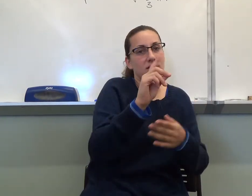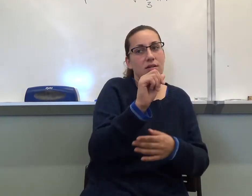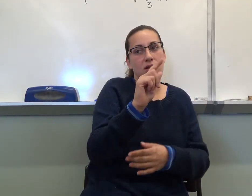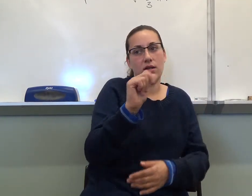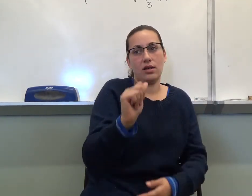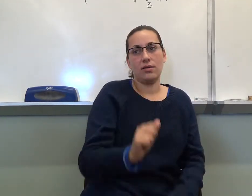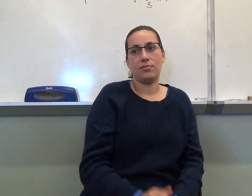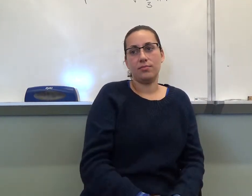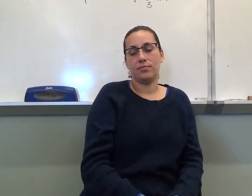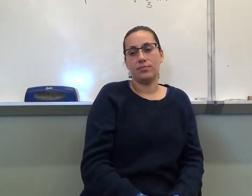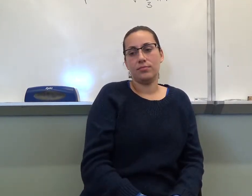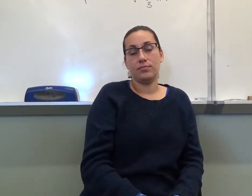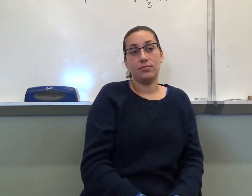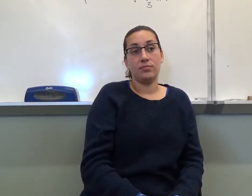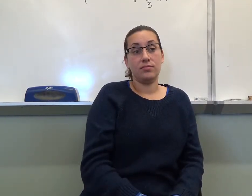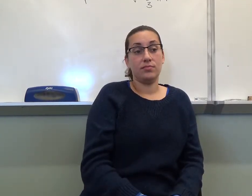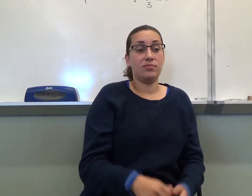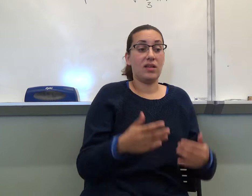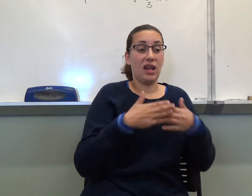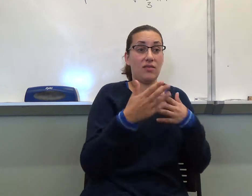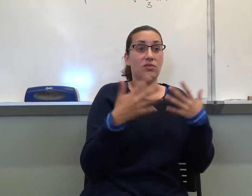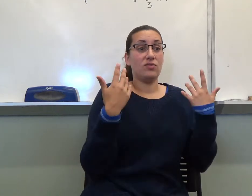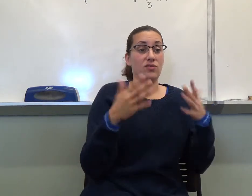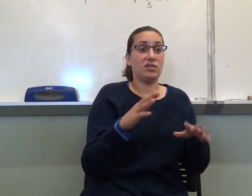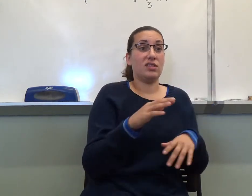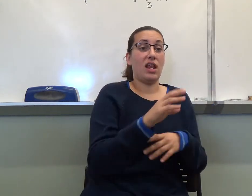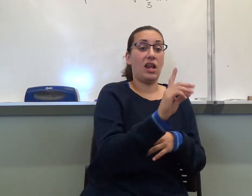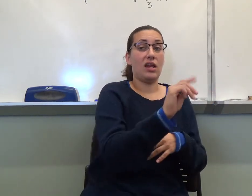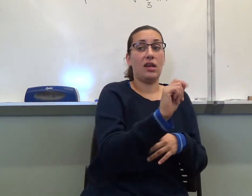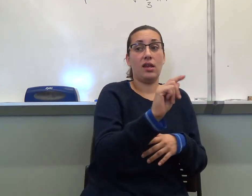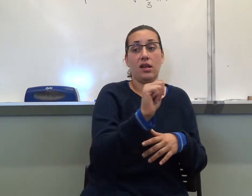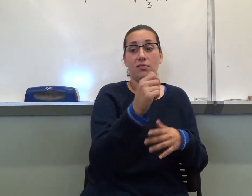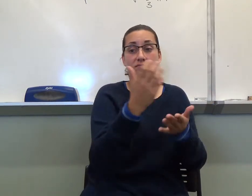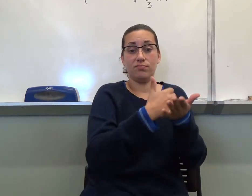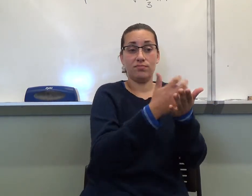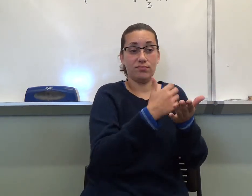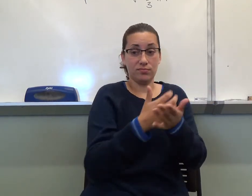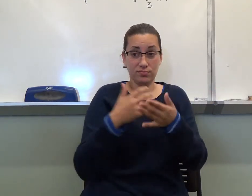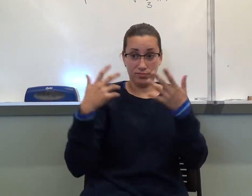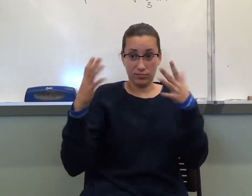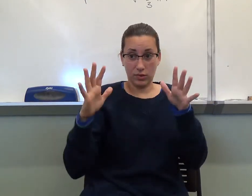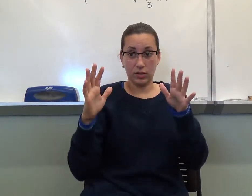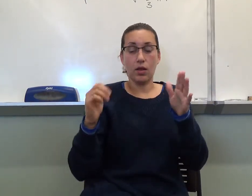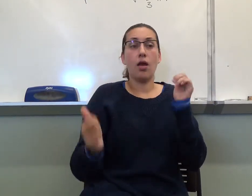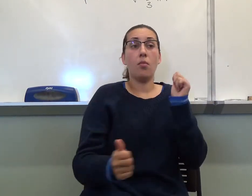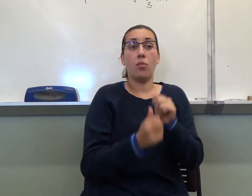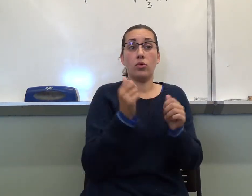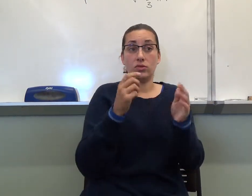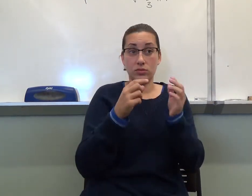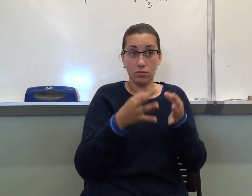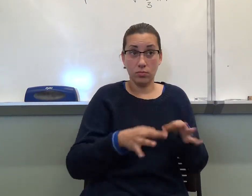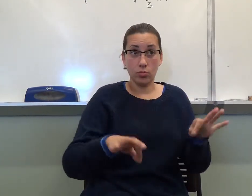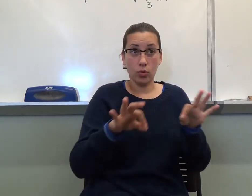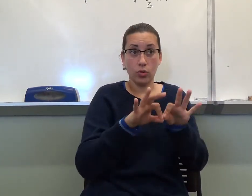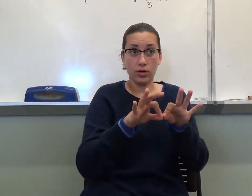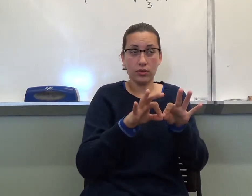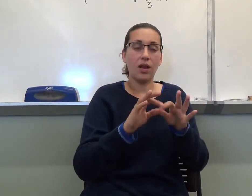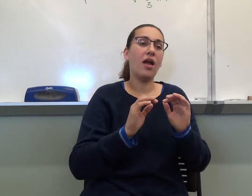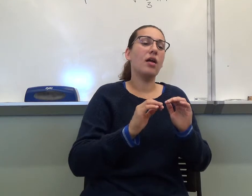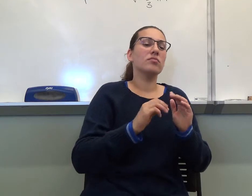Once that data has been accumulated, the most important thing is how you present it to other people. Because